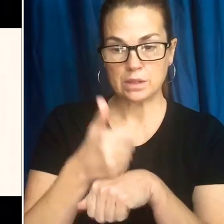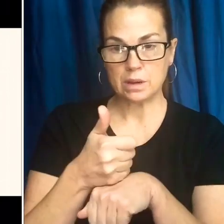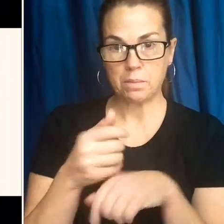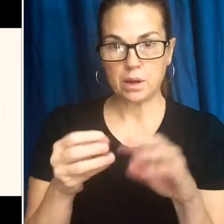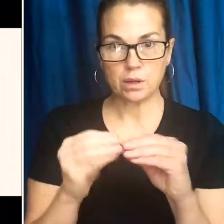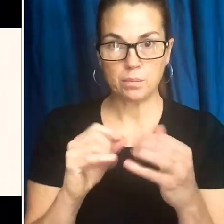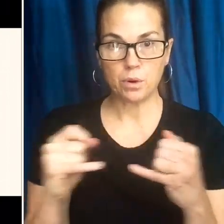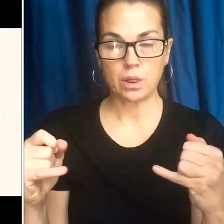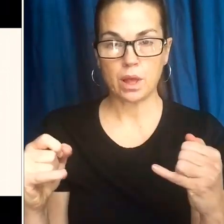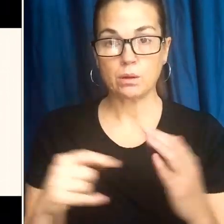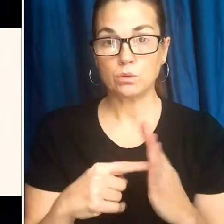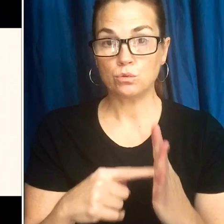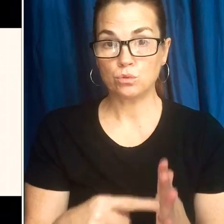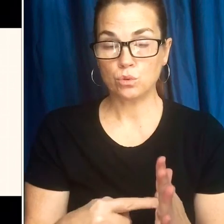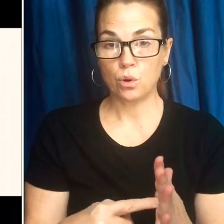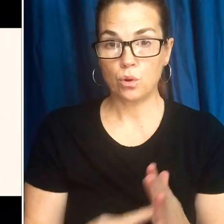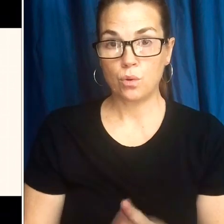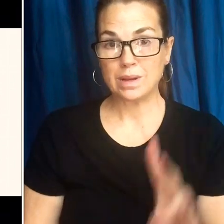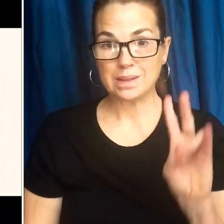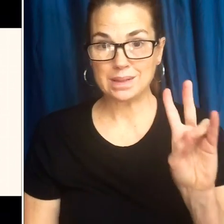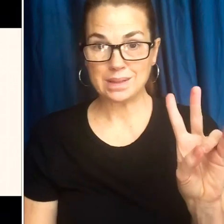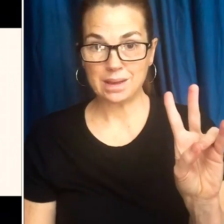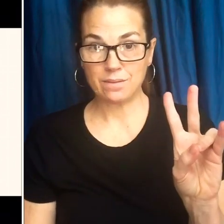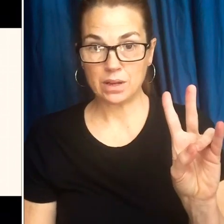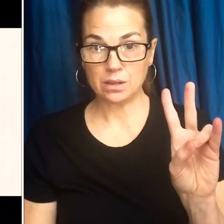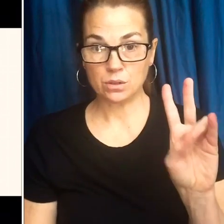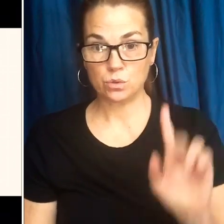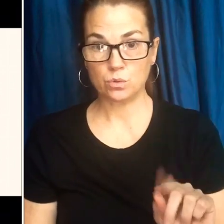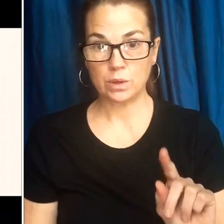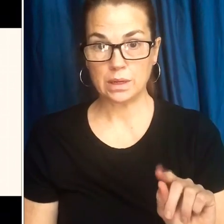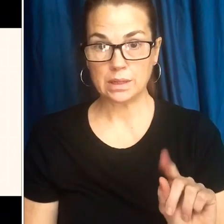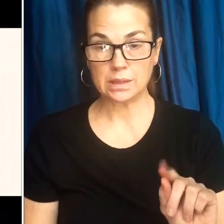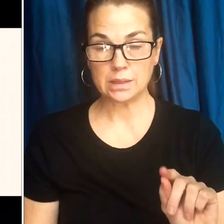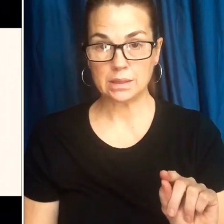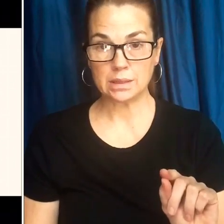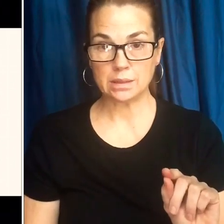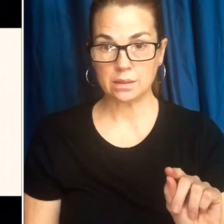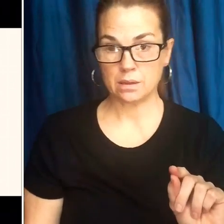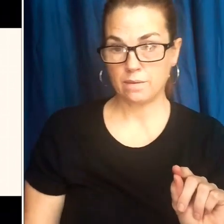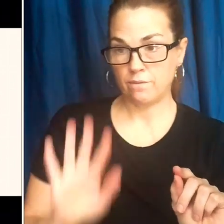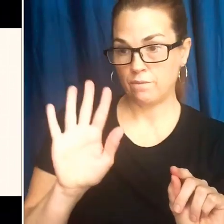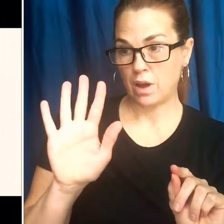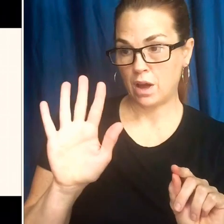Now I could do exactly the same thing with their decimal forms. If you remember, we had